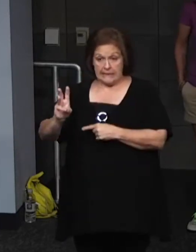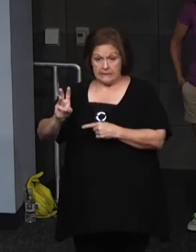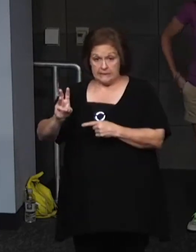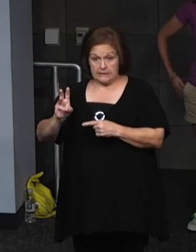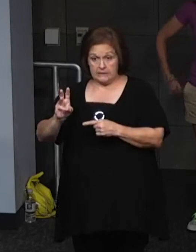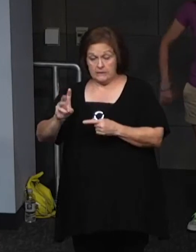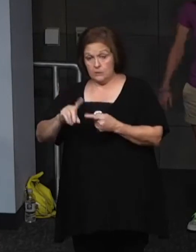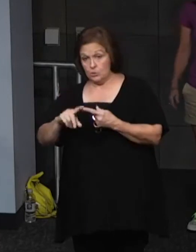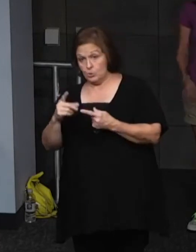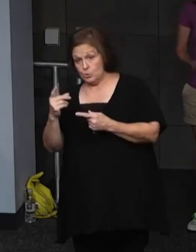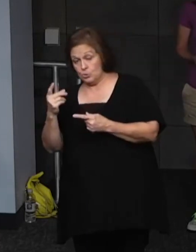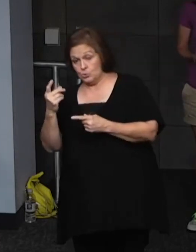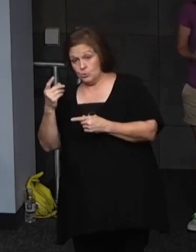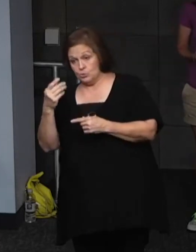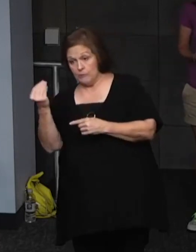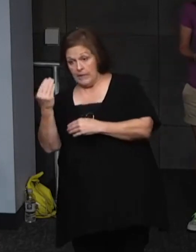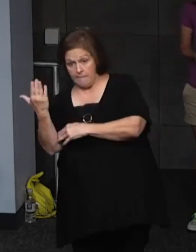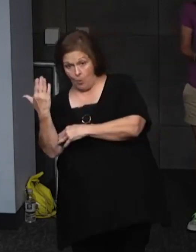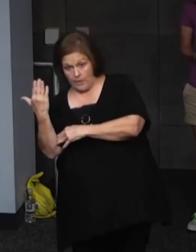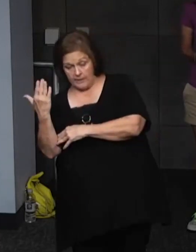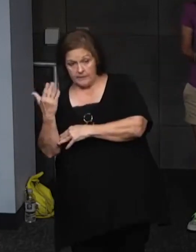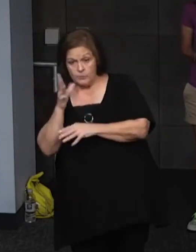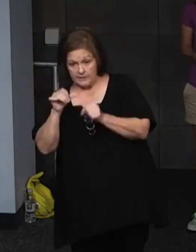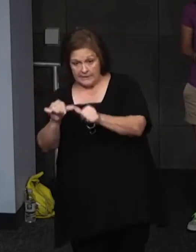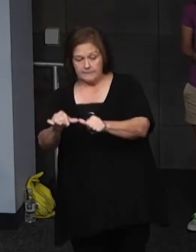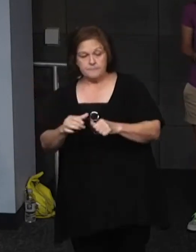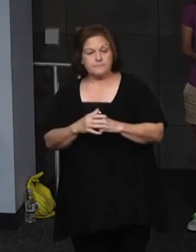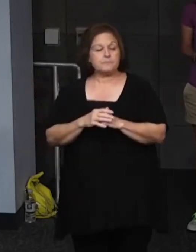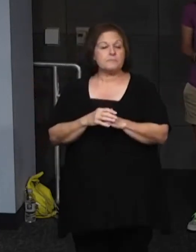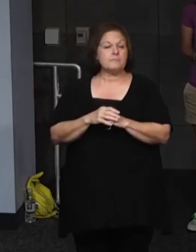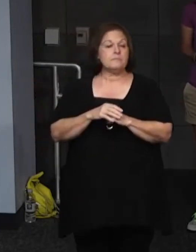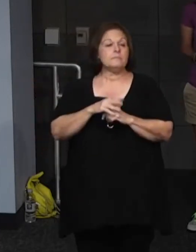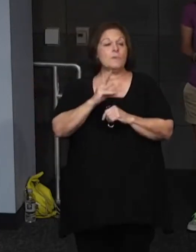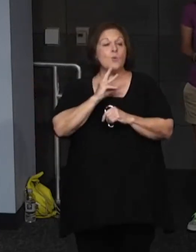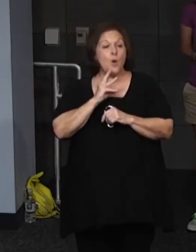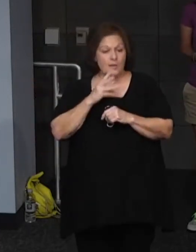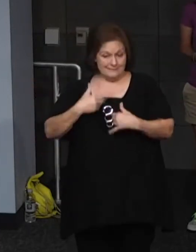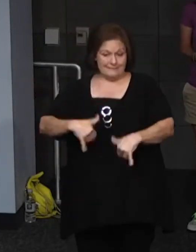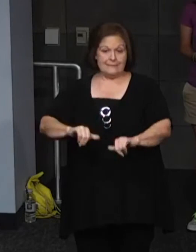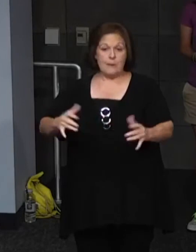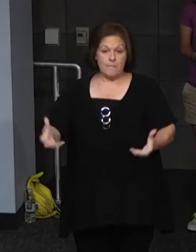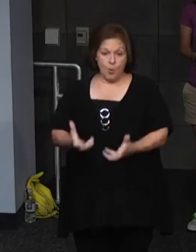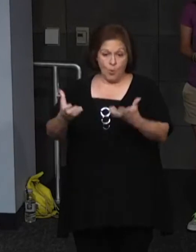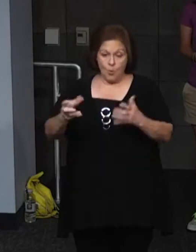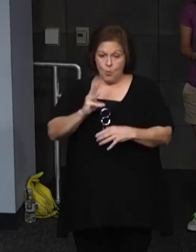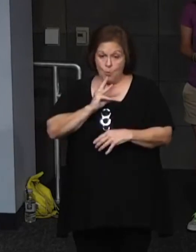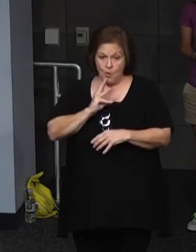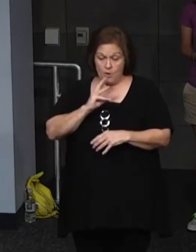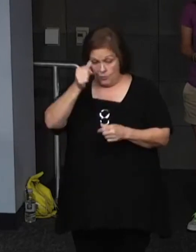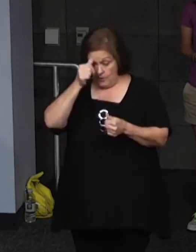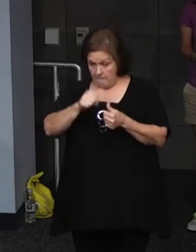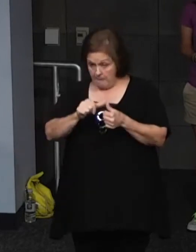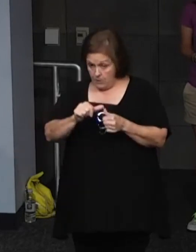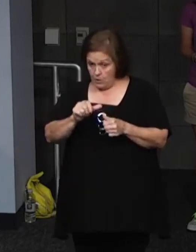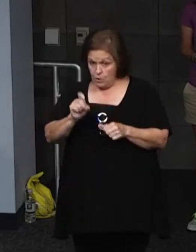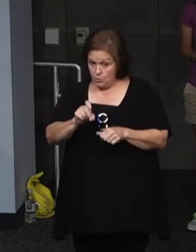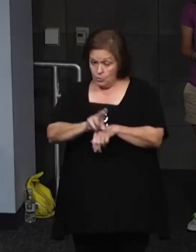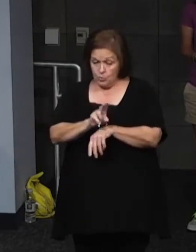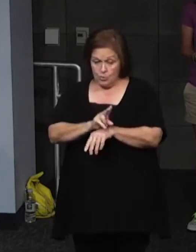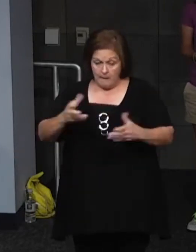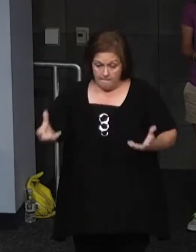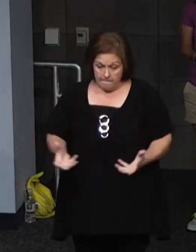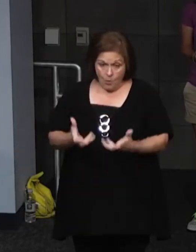Monday morning at 6 a.m. Water, I mentioned before, is also still under a boil water advisory. Remember, use boiled or